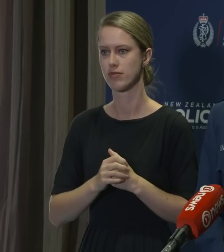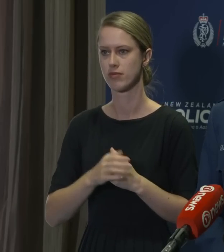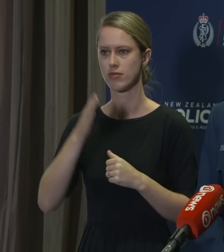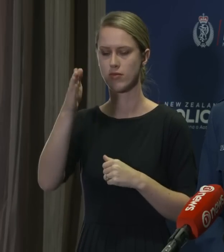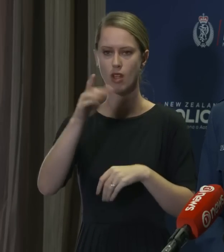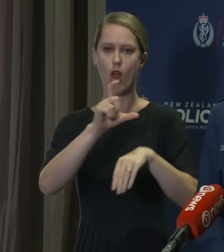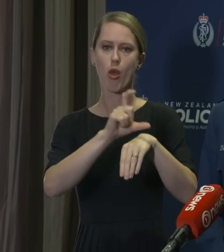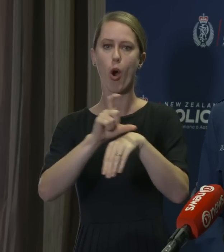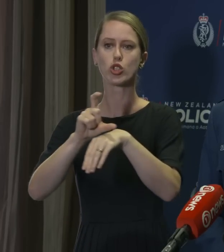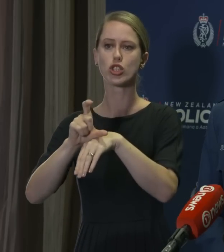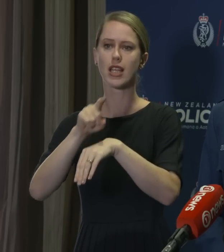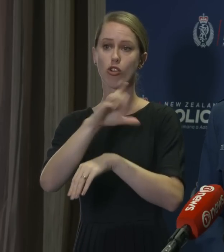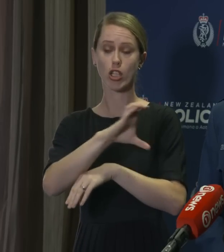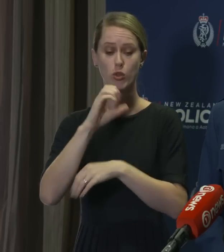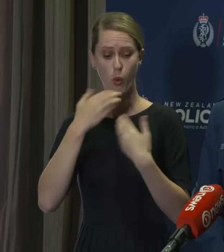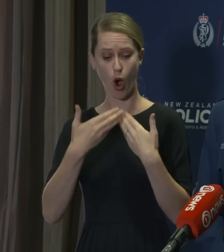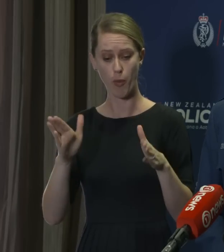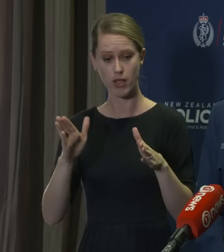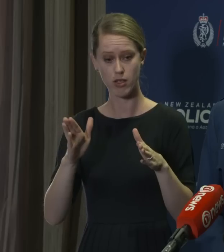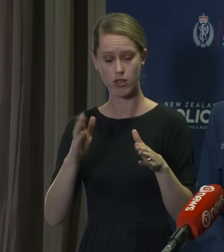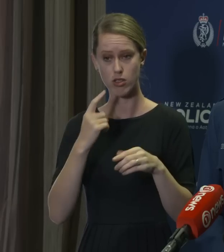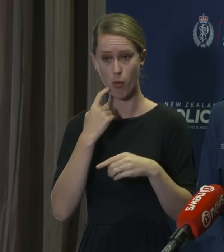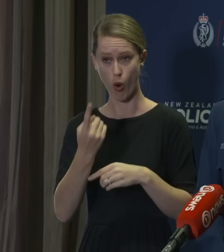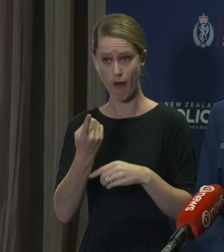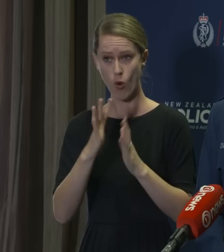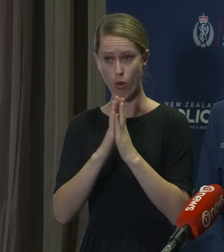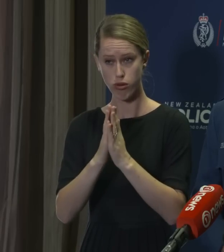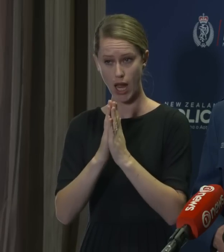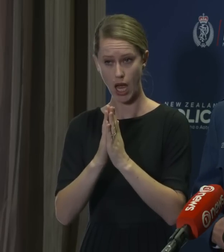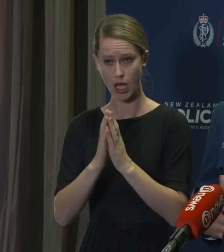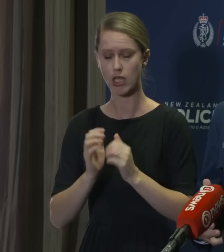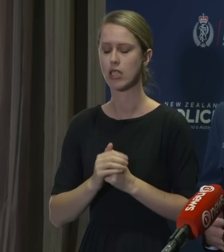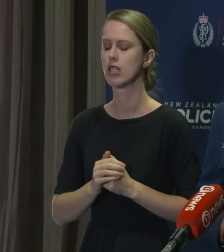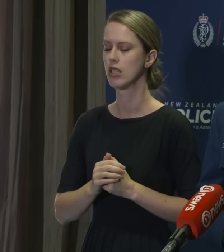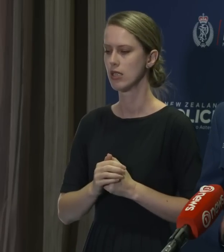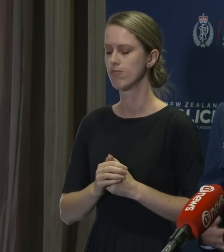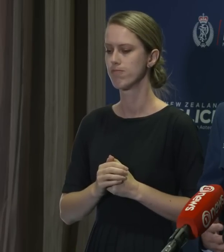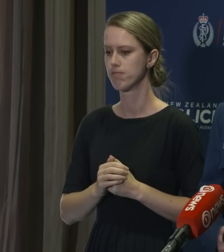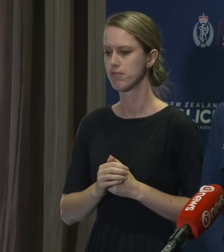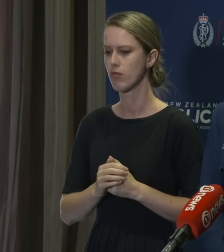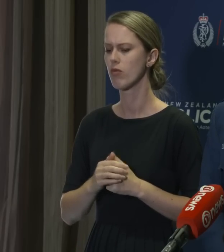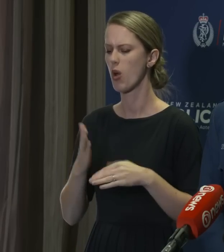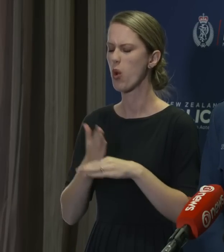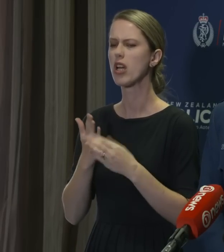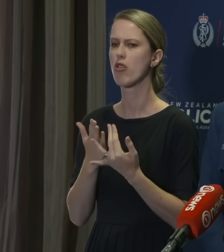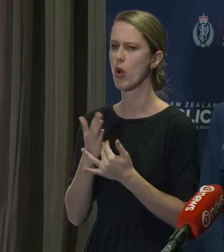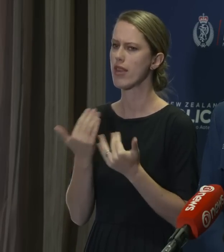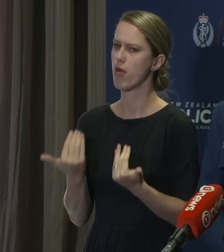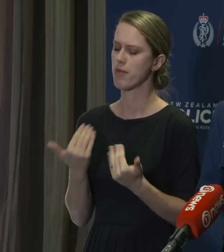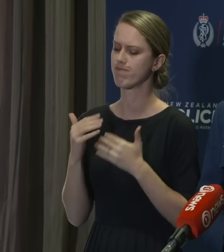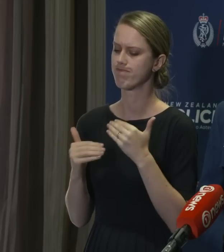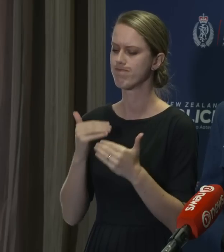mosques in Christchurch reopen in time tomorrow for prayer? That is something we're working through at the